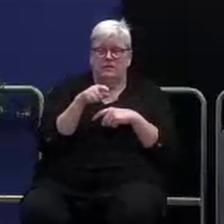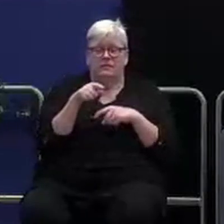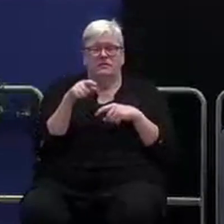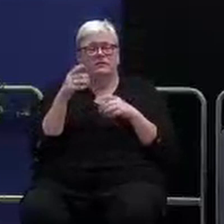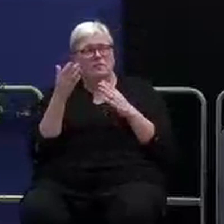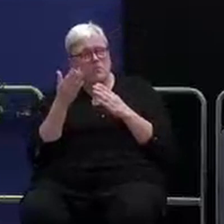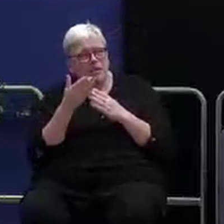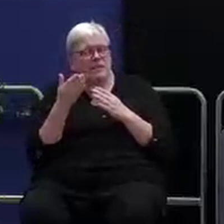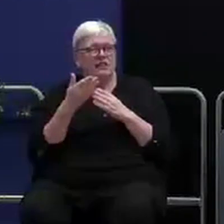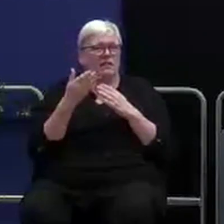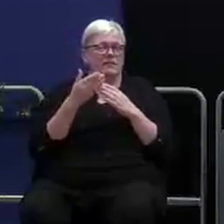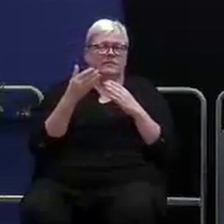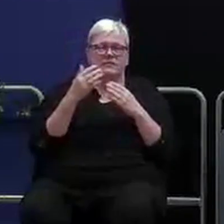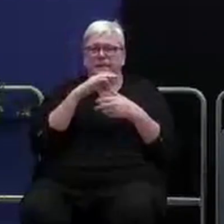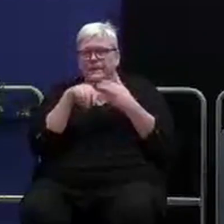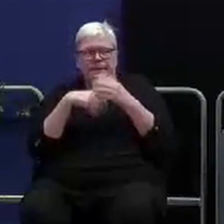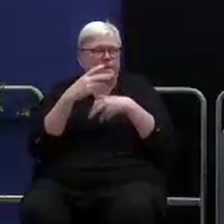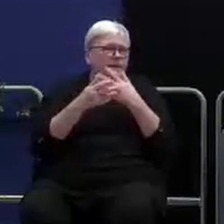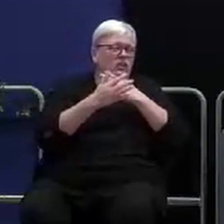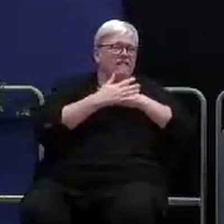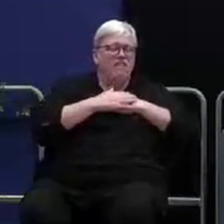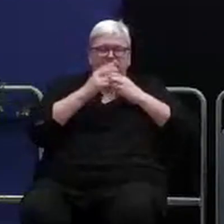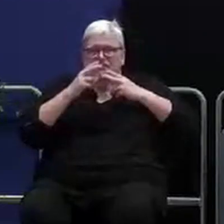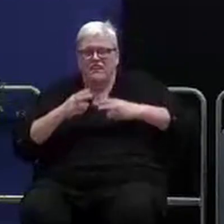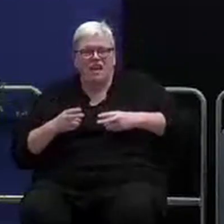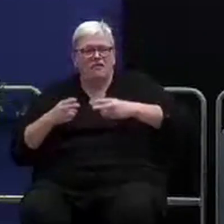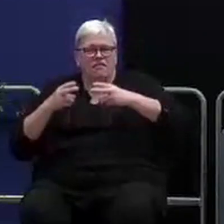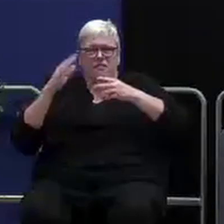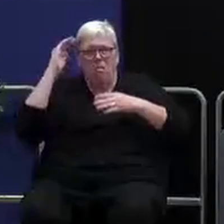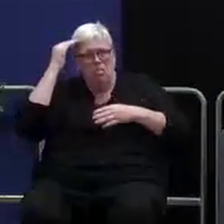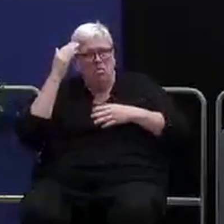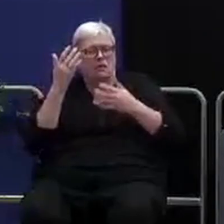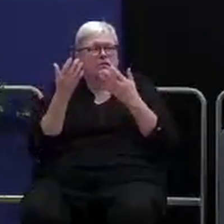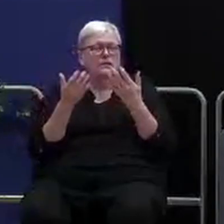the middle of this tangle of love and death and lunacy.